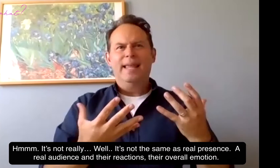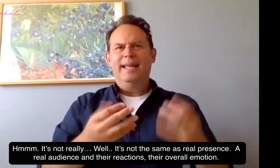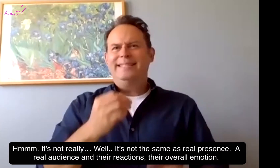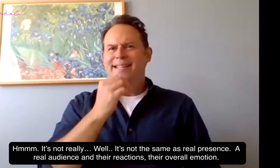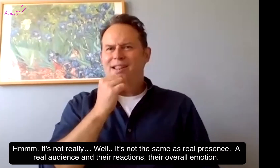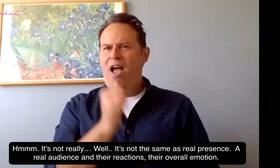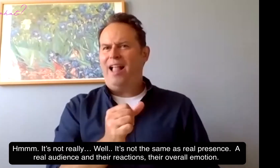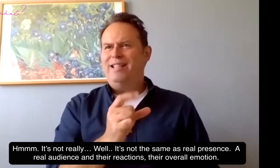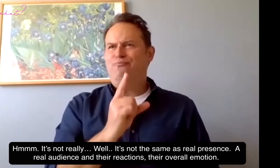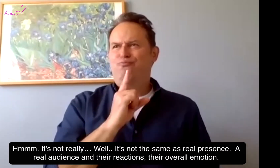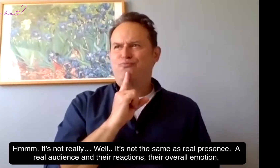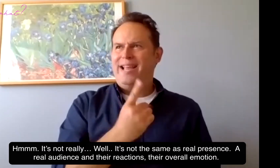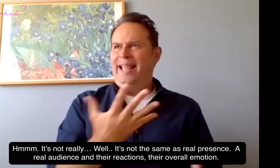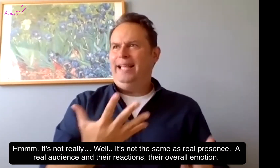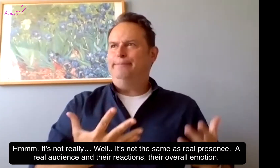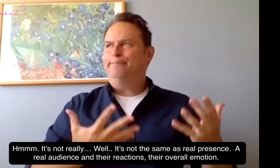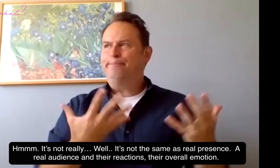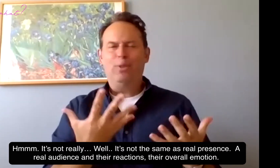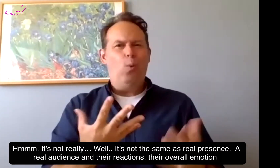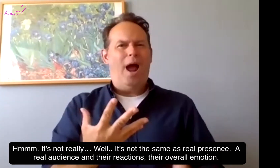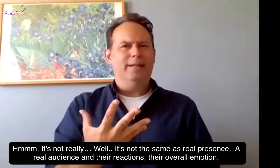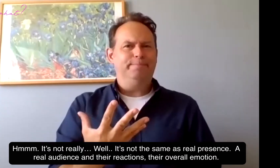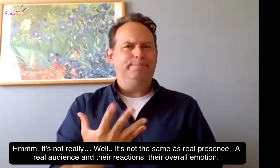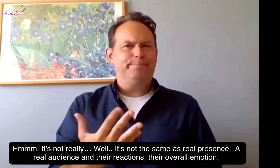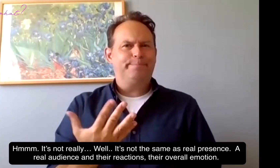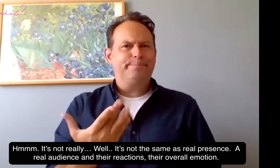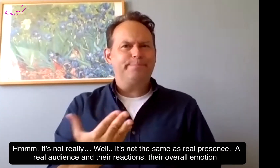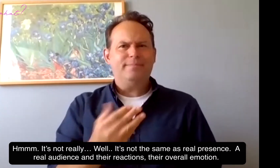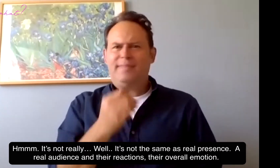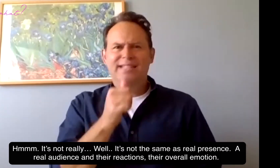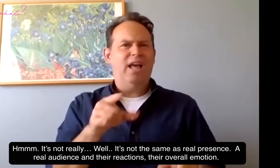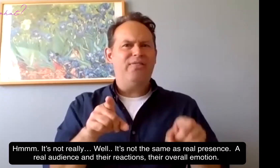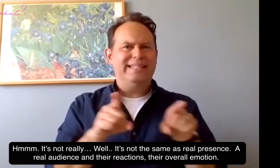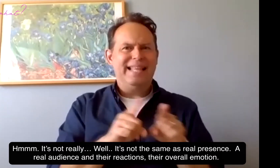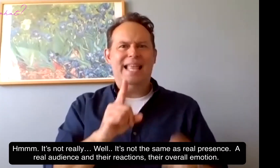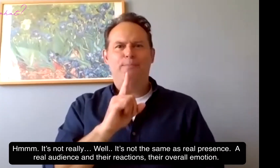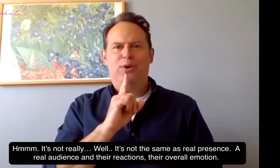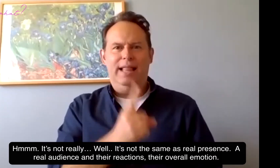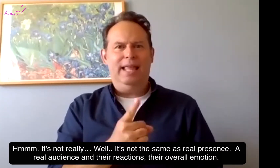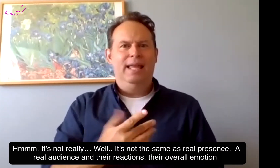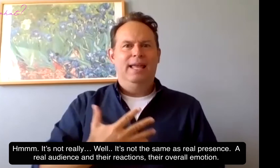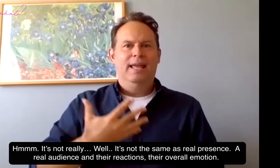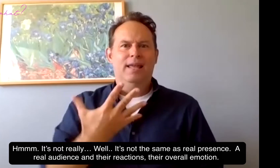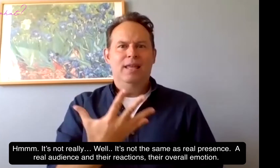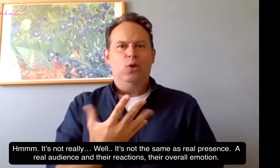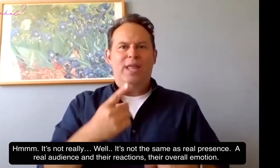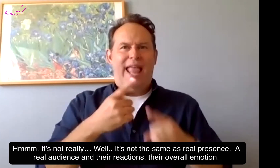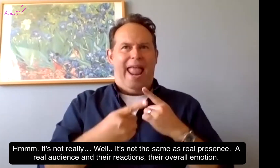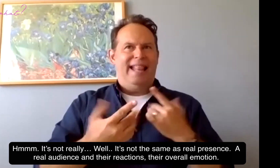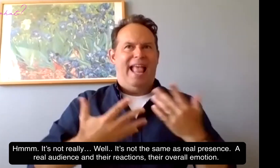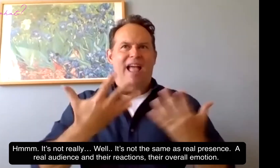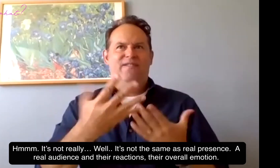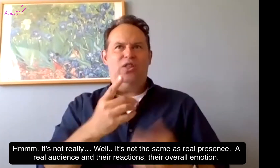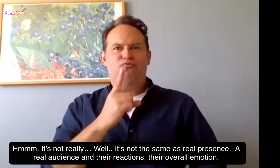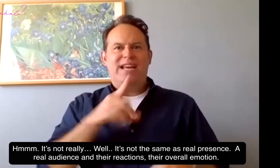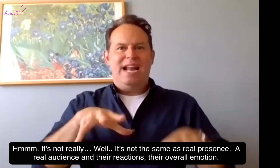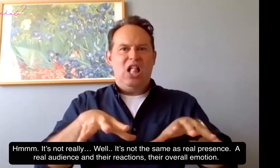It's not really, well, it's not the same as real presence. A real